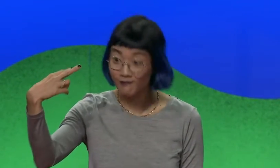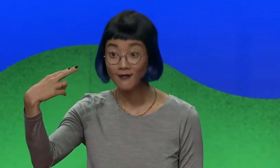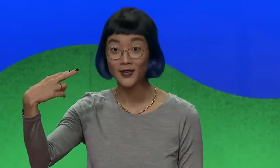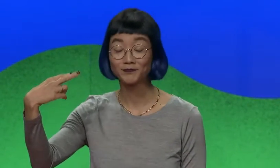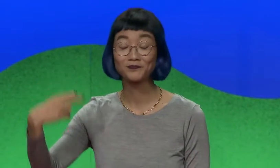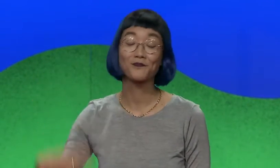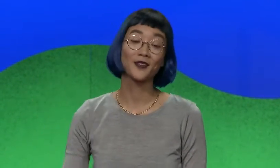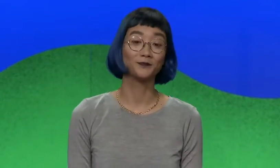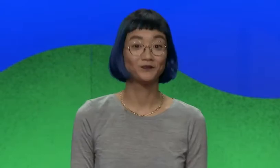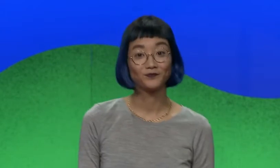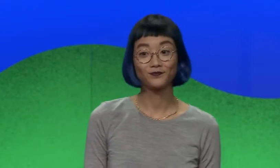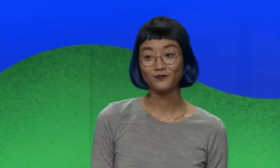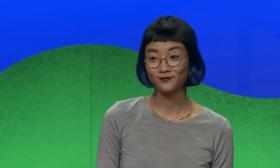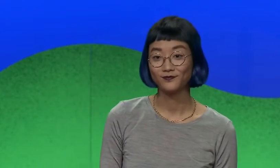What are you looking at?